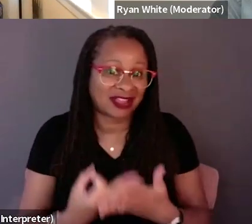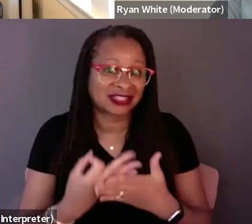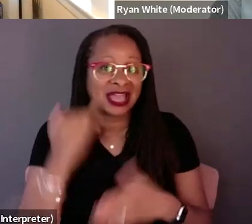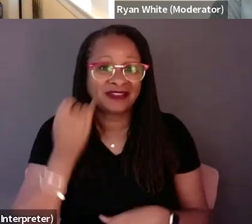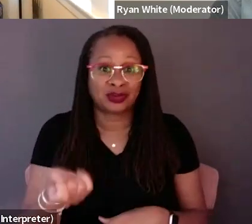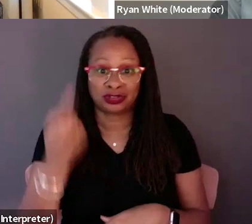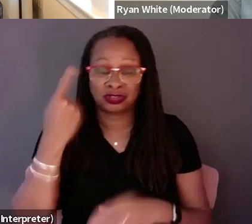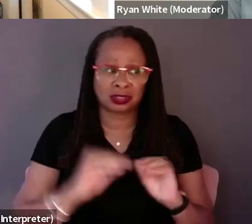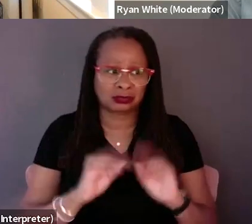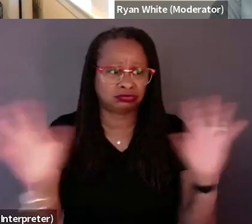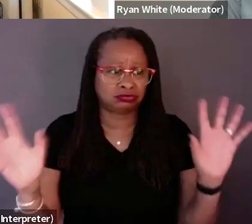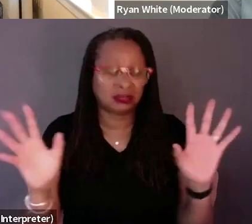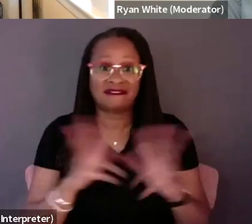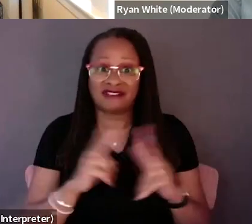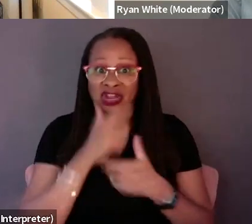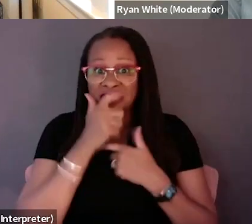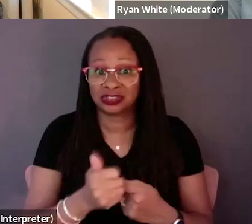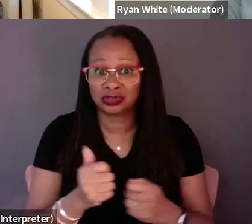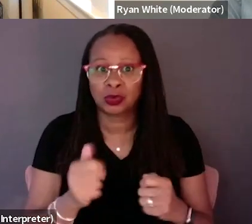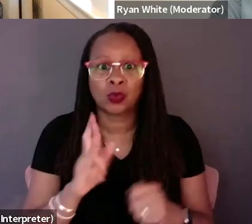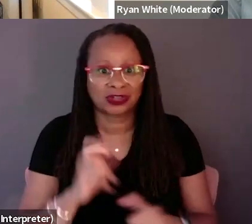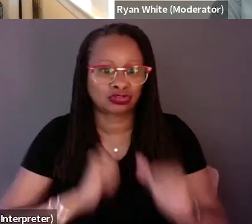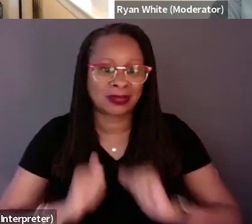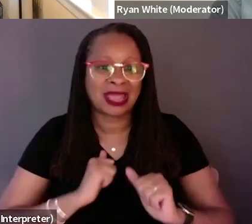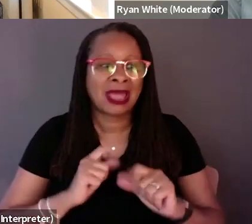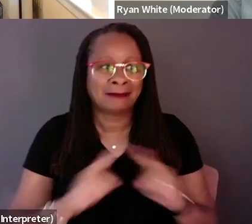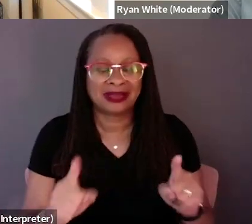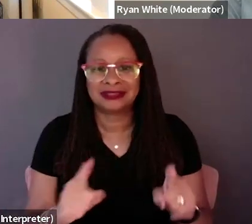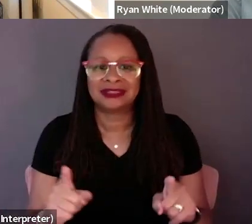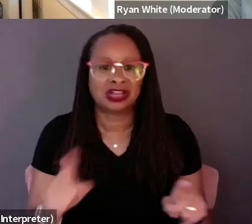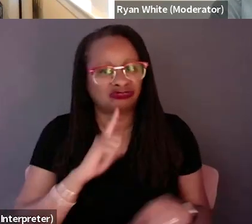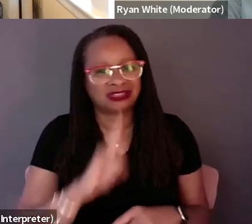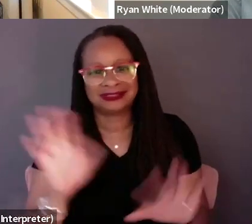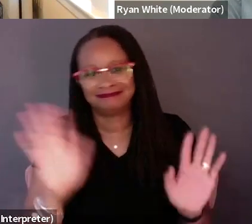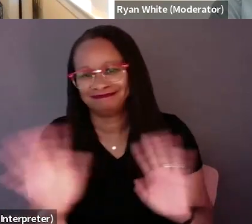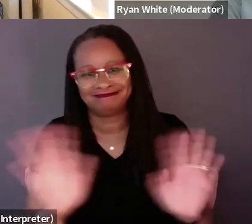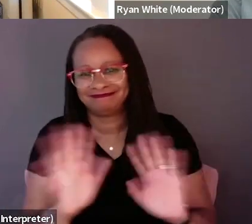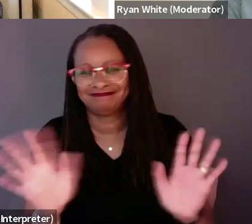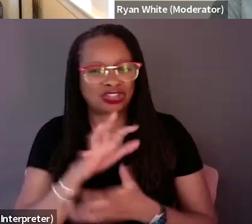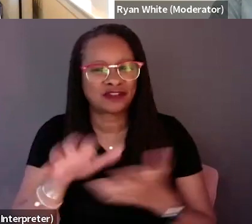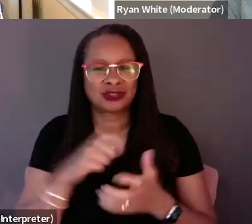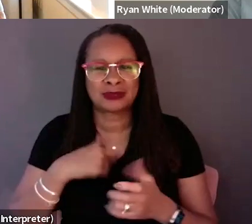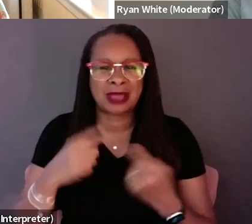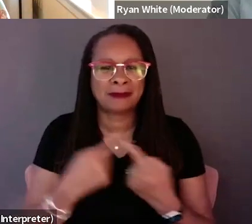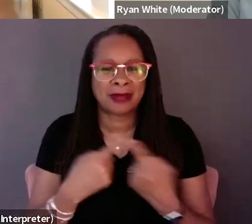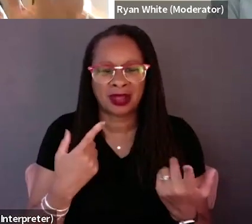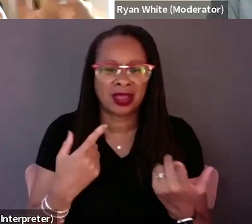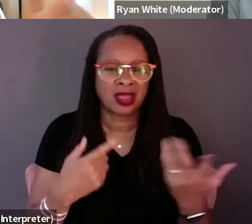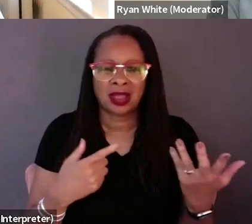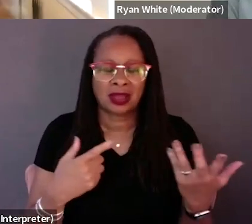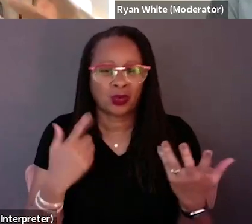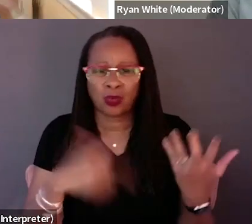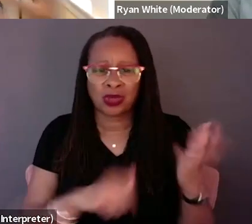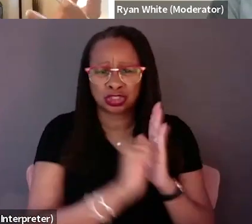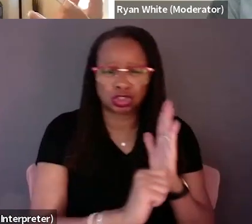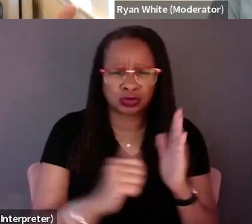if you understood them entirely were quite interesting or dramatic, it turned out that no, you're just confusing Right. me about what surgery a